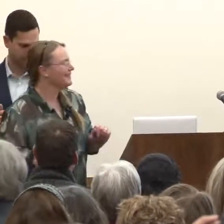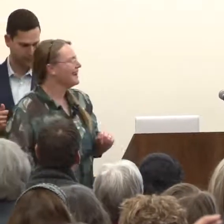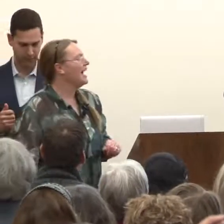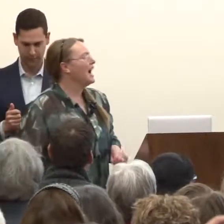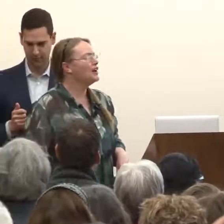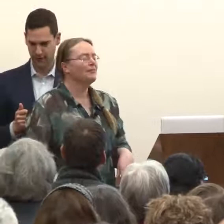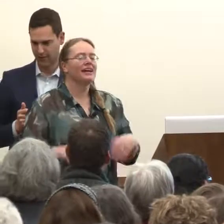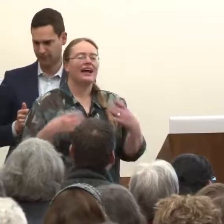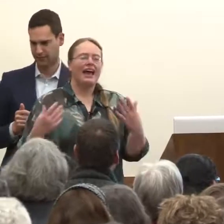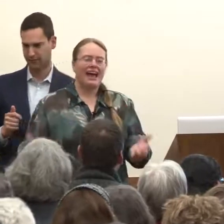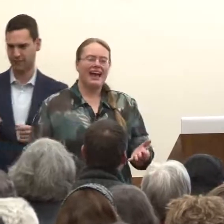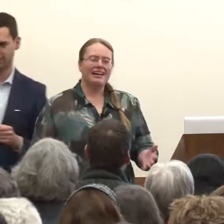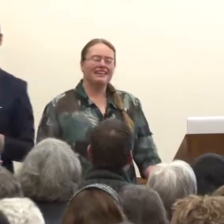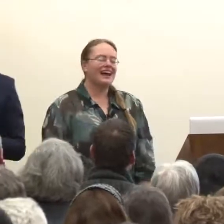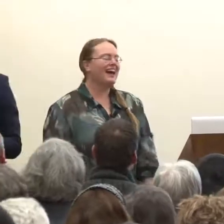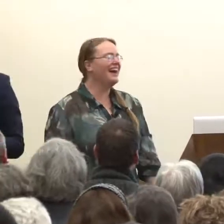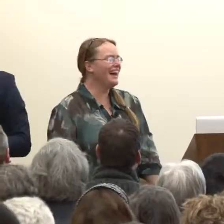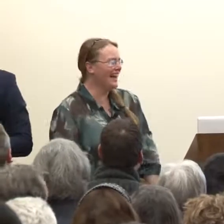here.